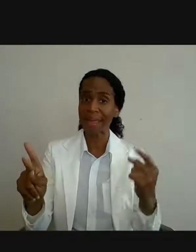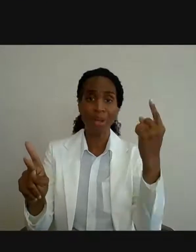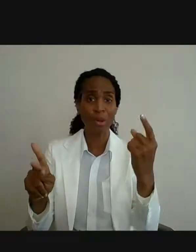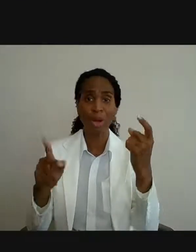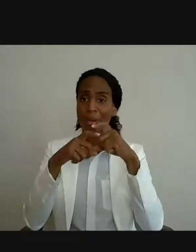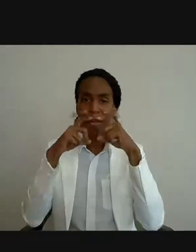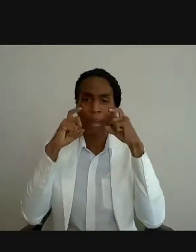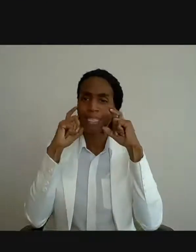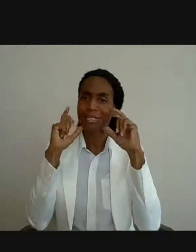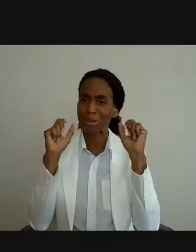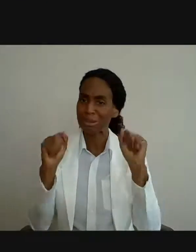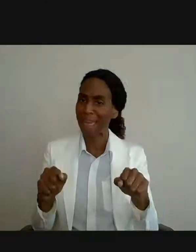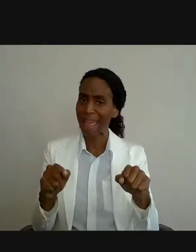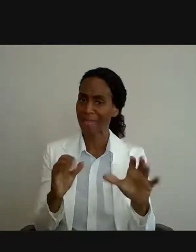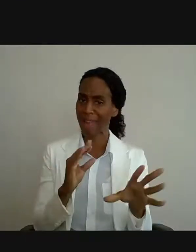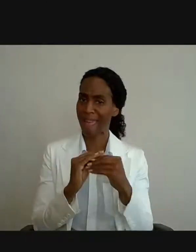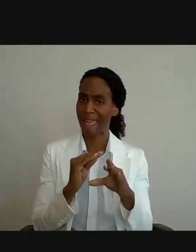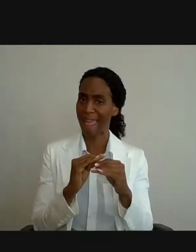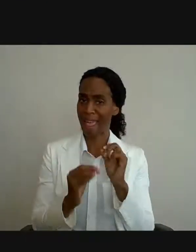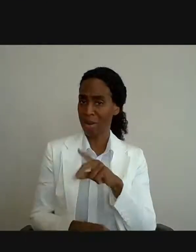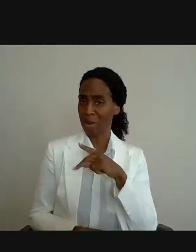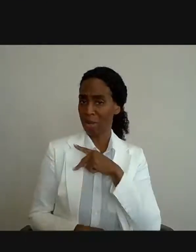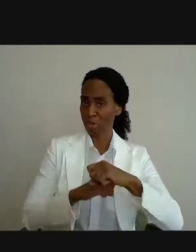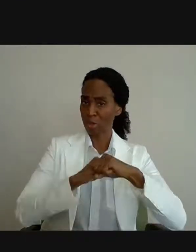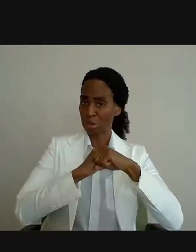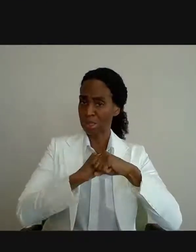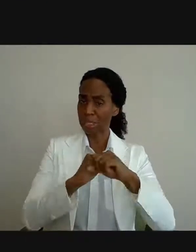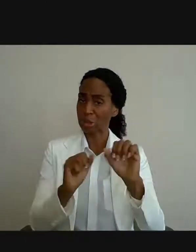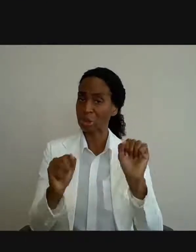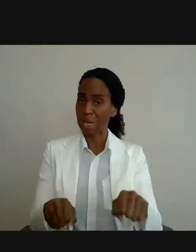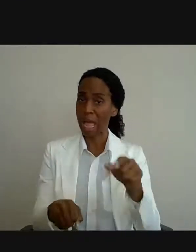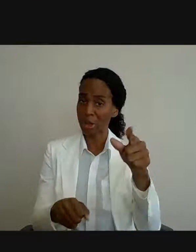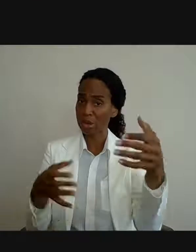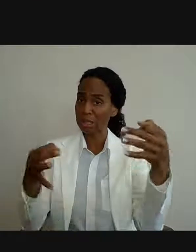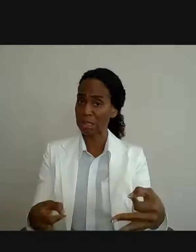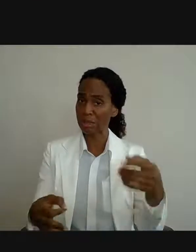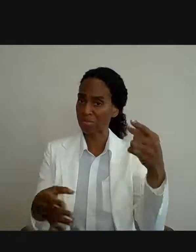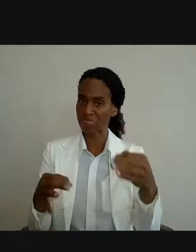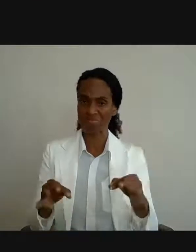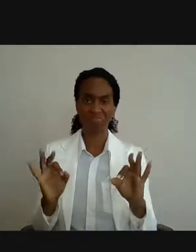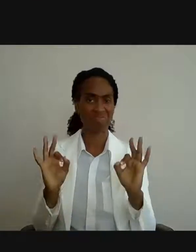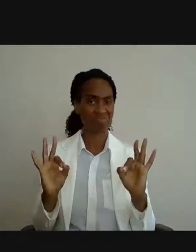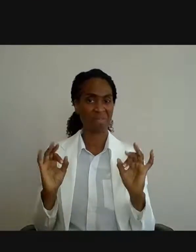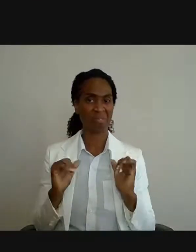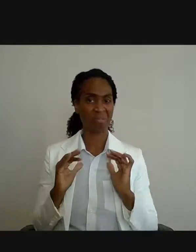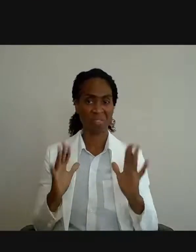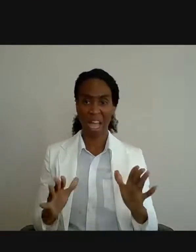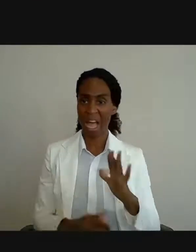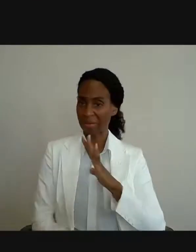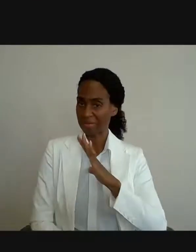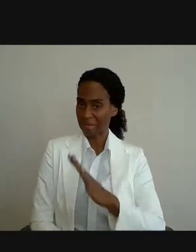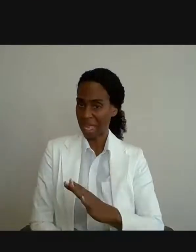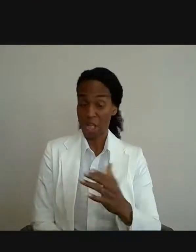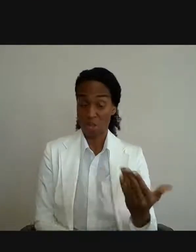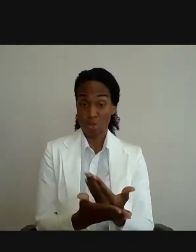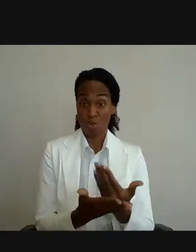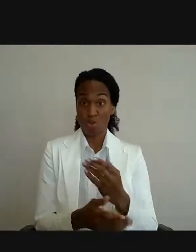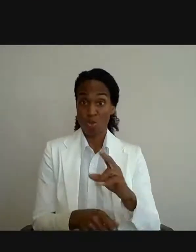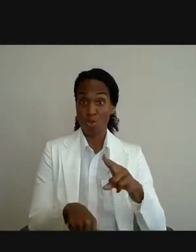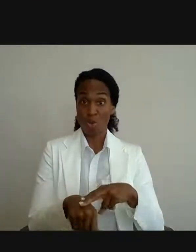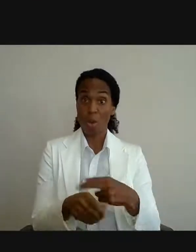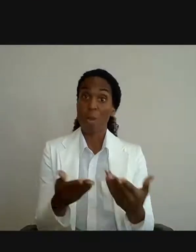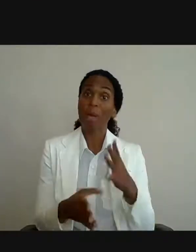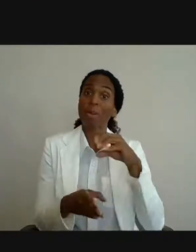a mask for added personal protection if you choose. That's perfectly fine. The new normal may